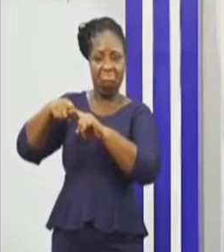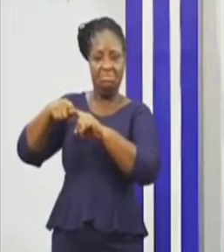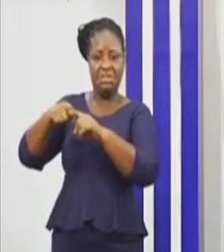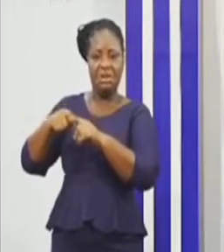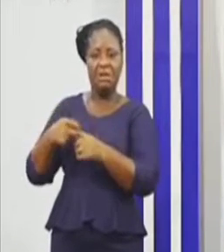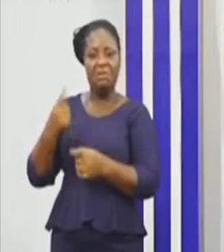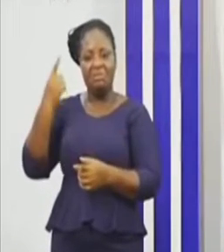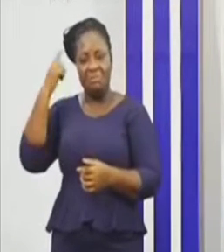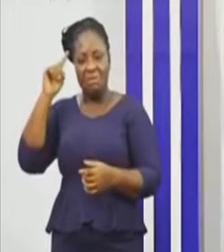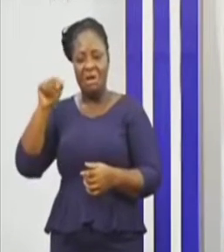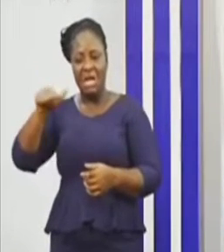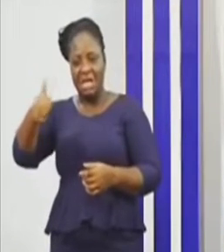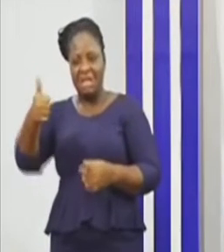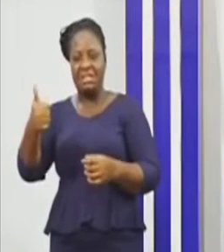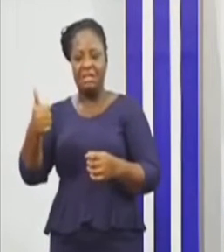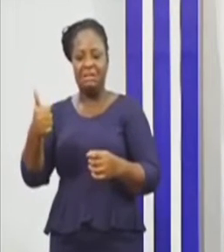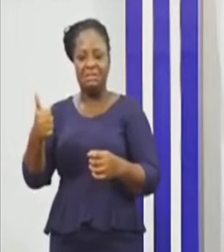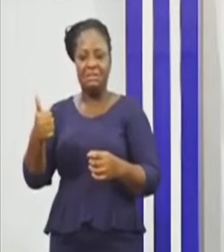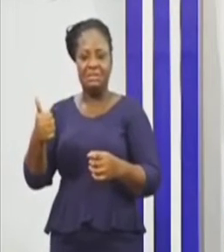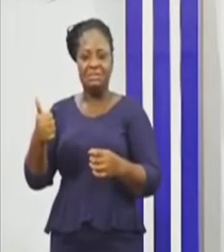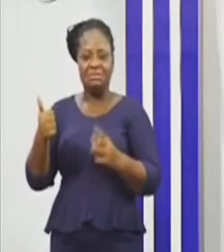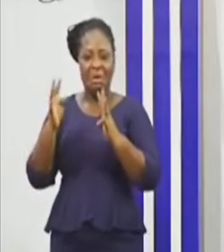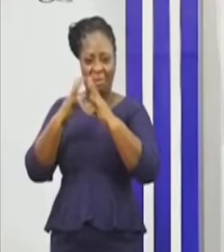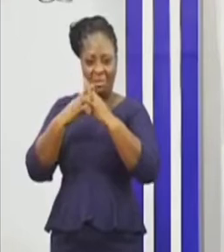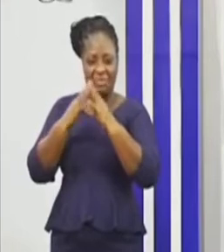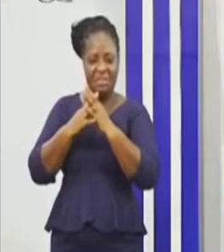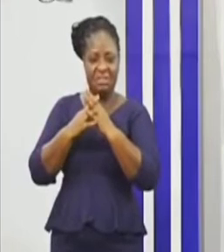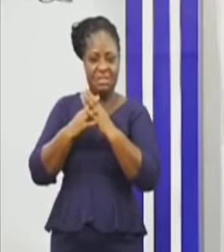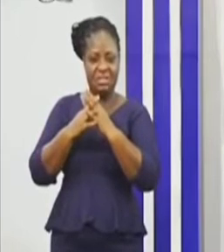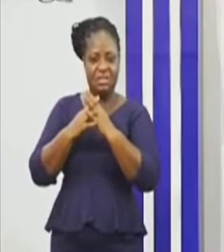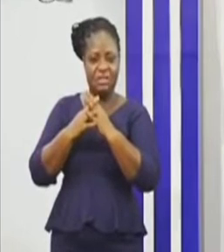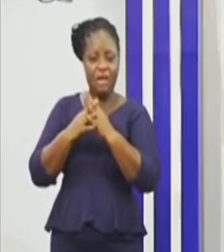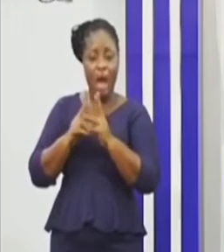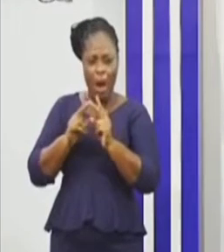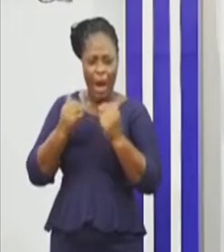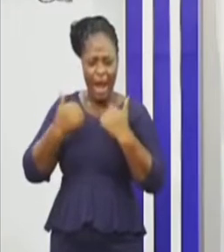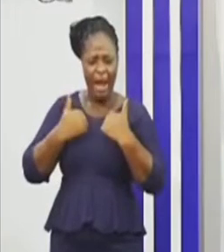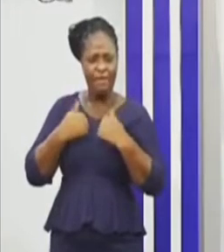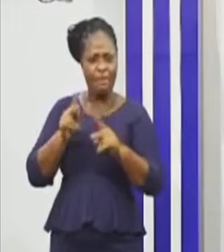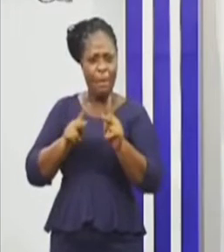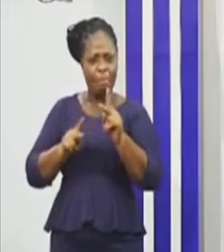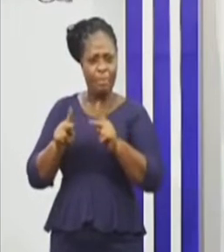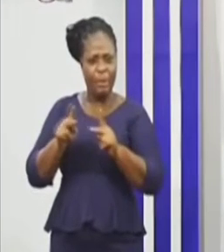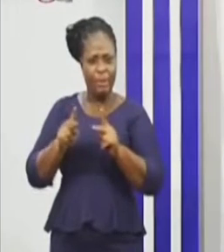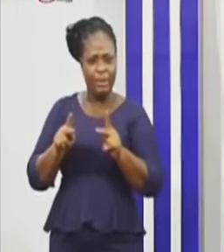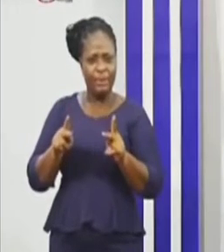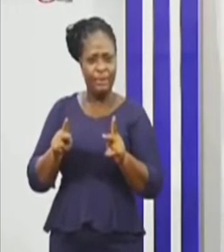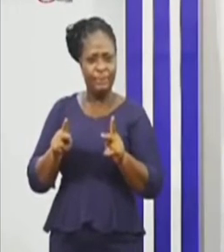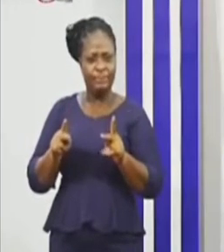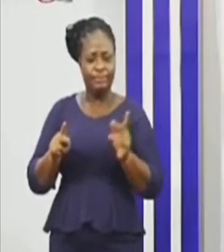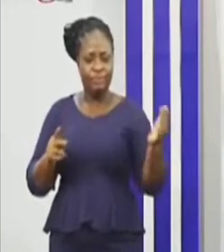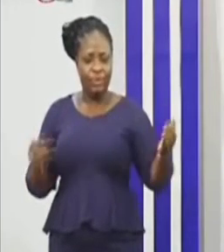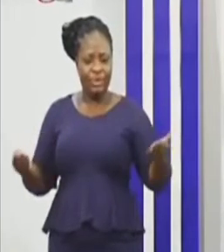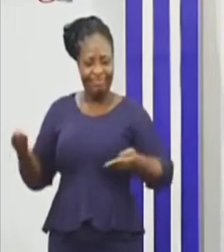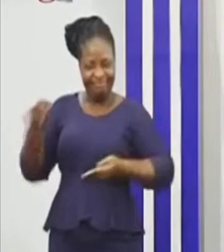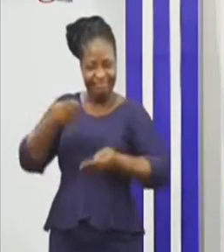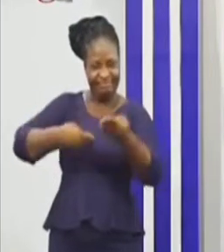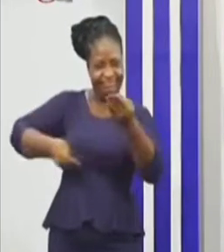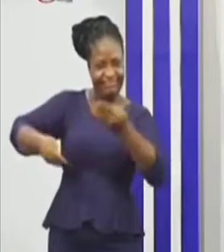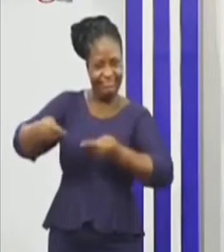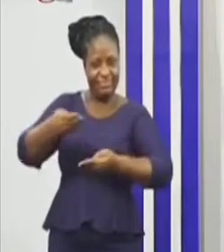case management conference to take place. So we have people who were engaged